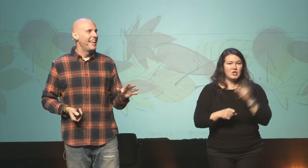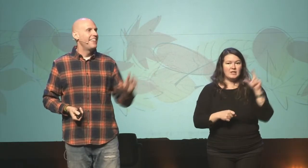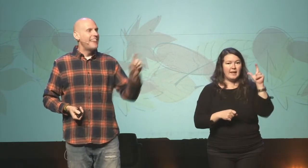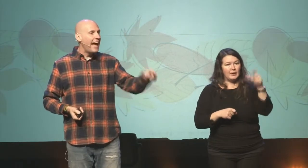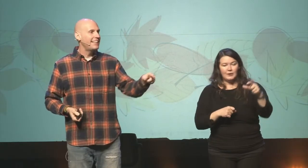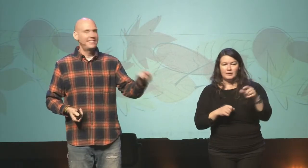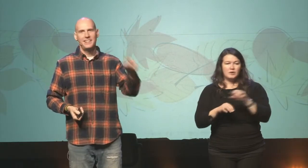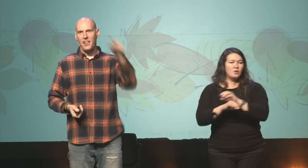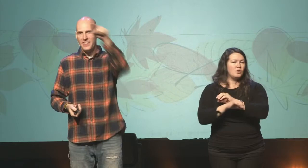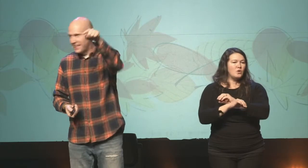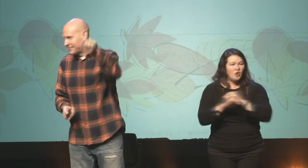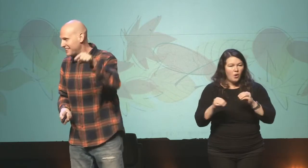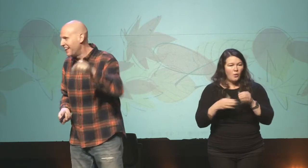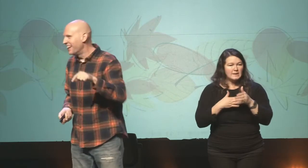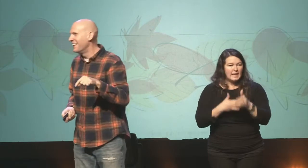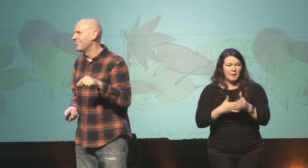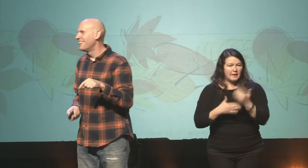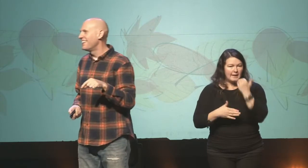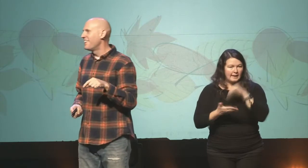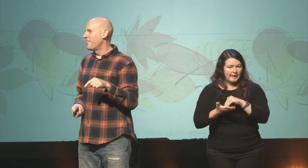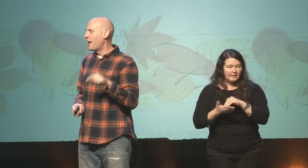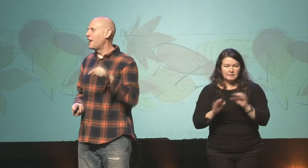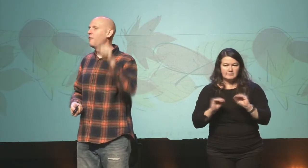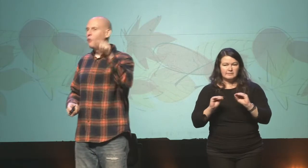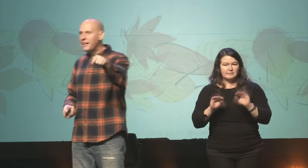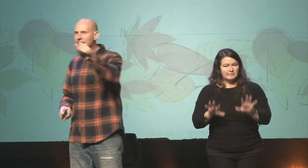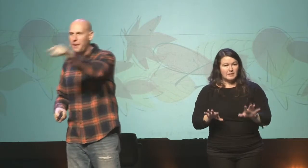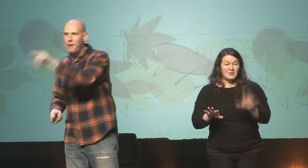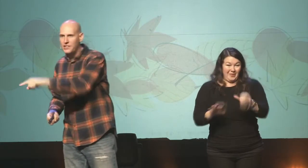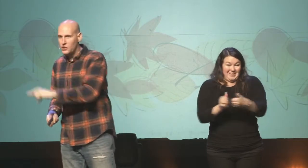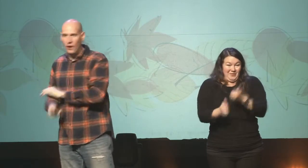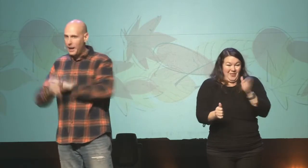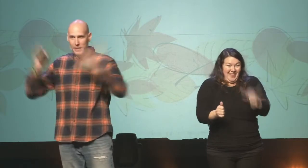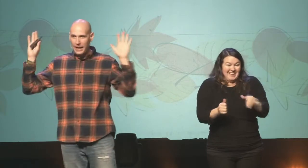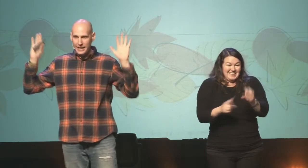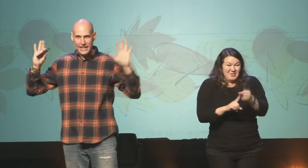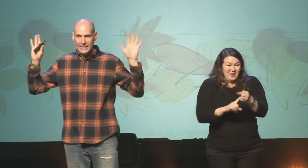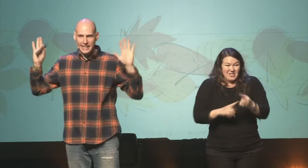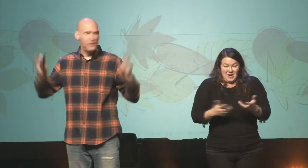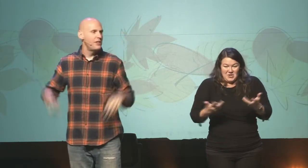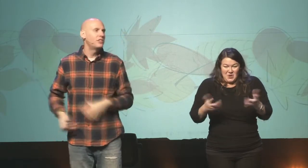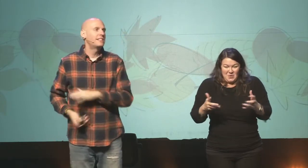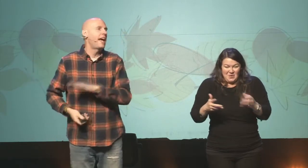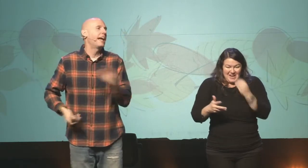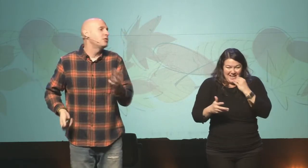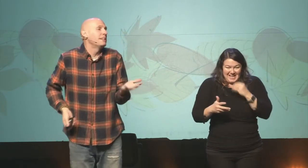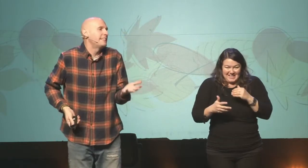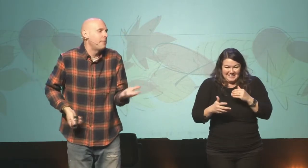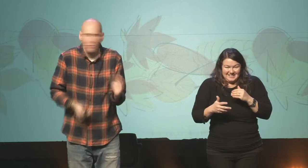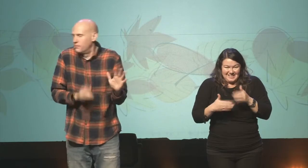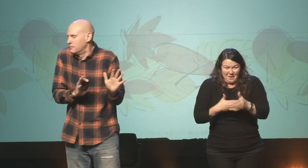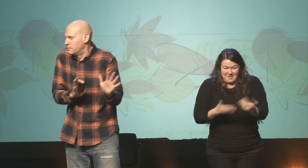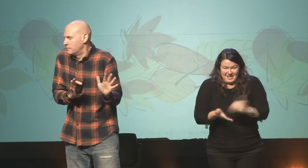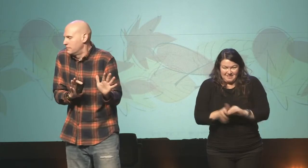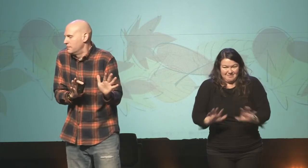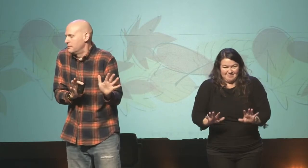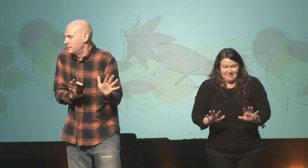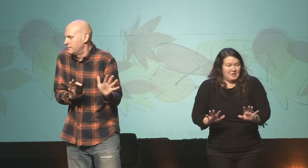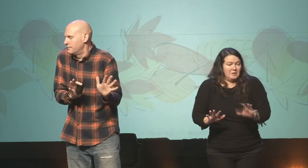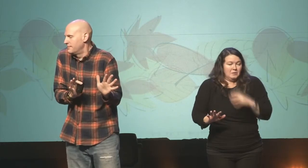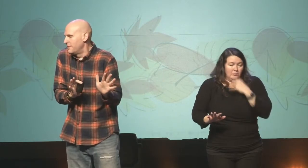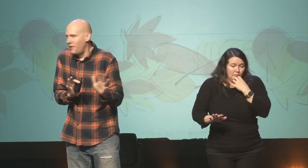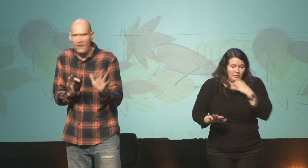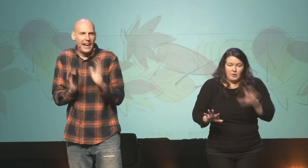right? That's this. Right? Avoiding that past. So I'm not going to eat salmon. You just ask, you want